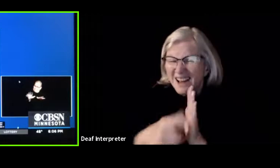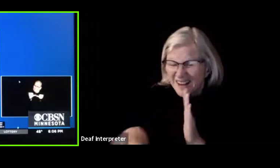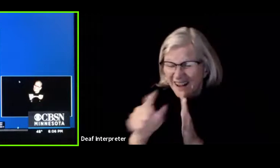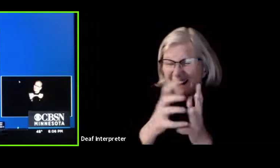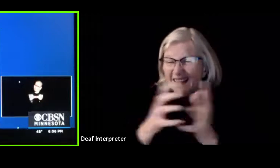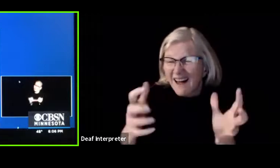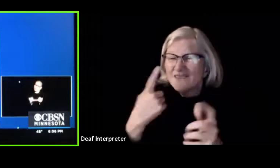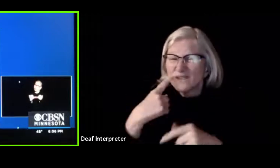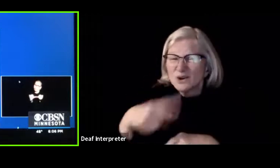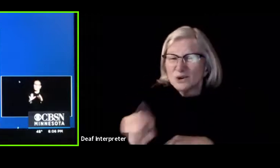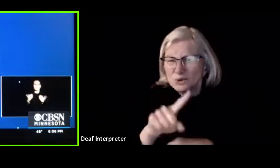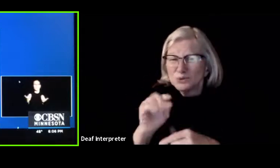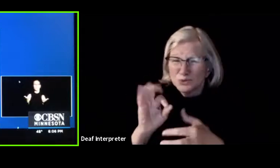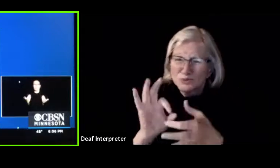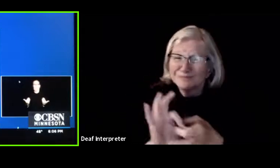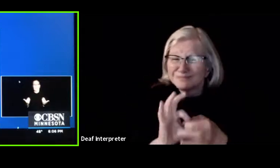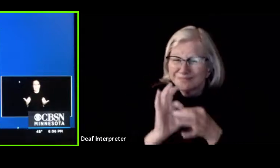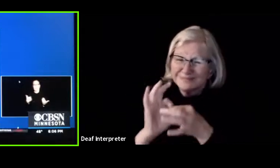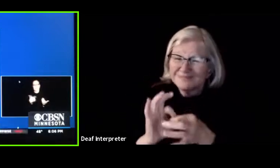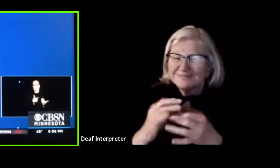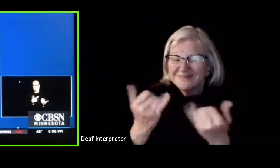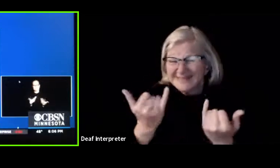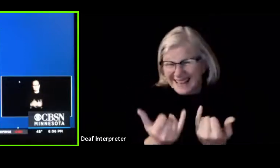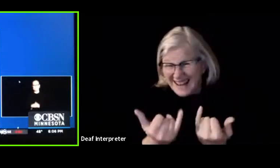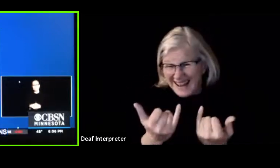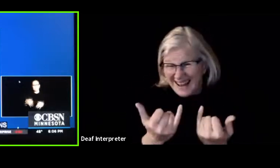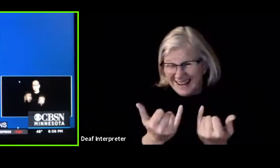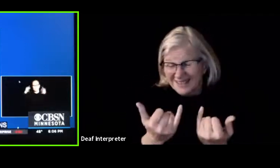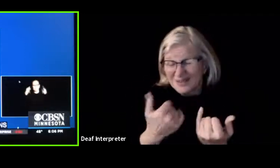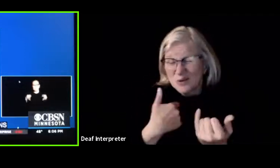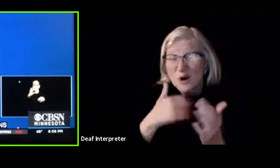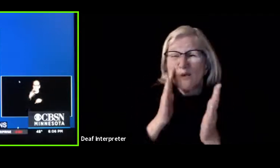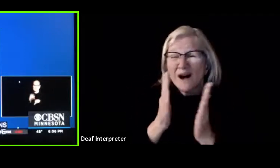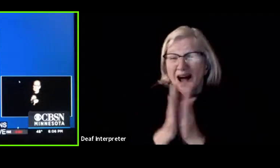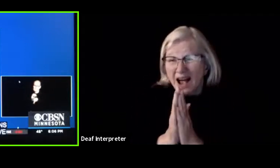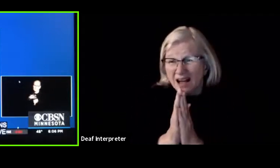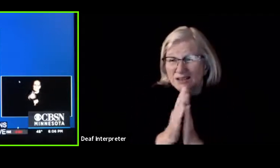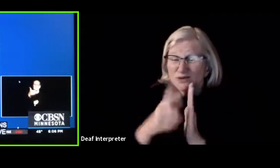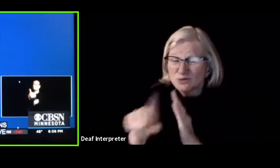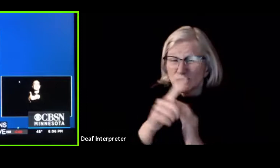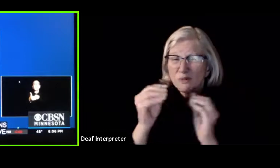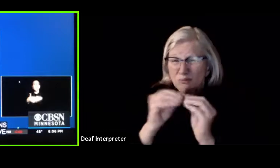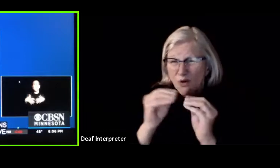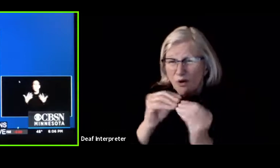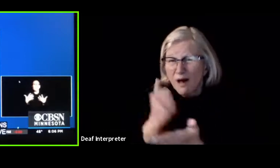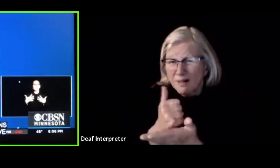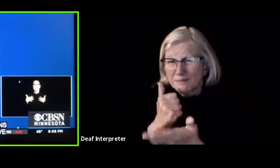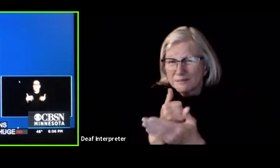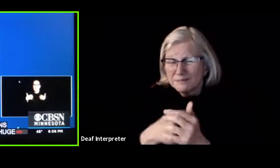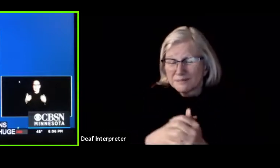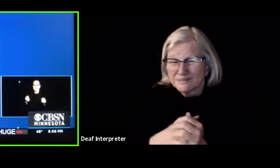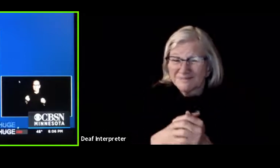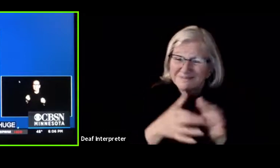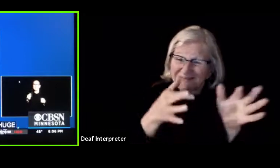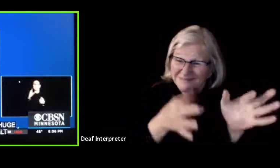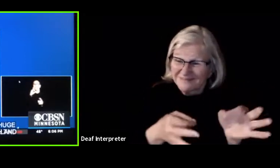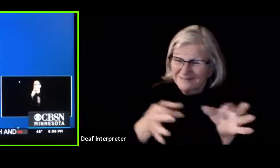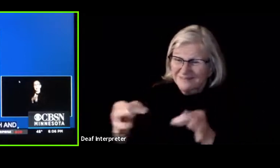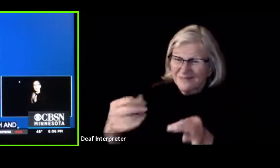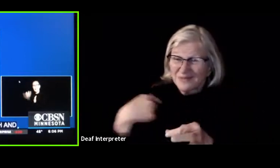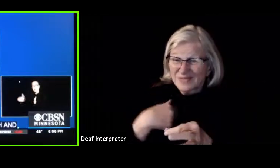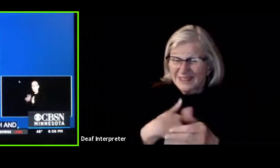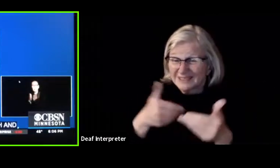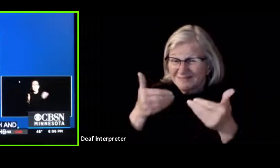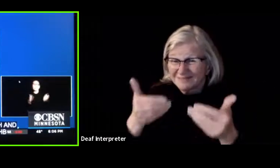make now will have huge repercussions on the health, well-being of our neighbors, of our healthcare providers, of our